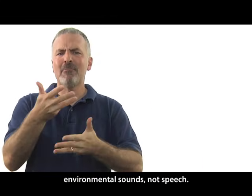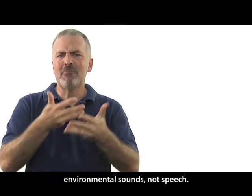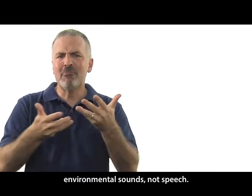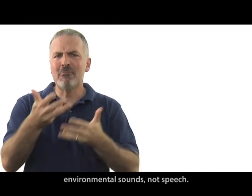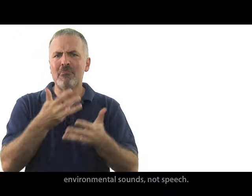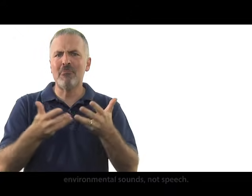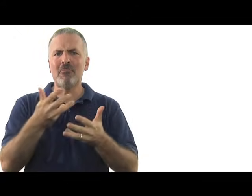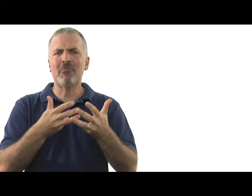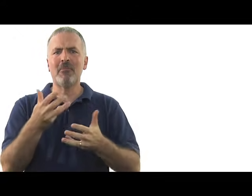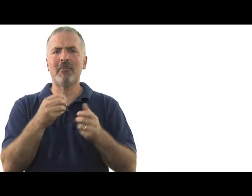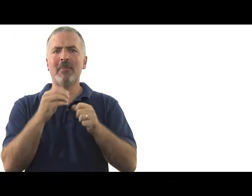speech.